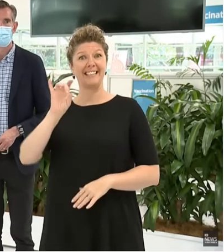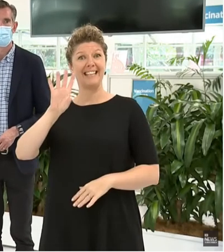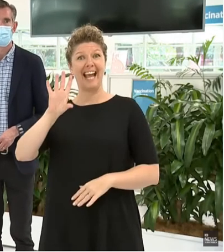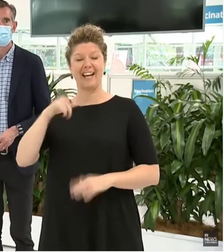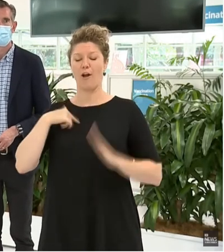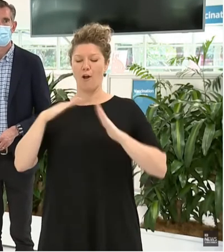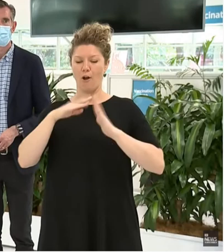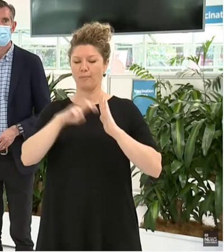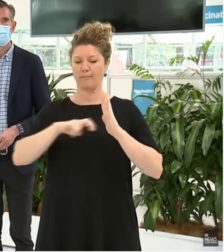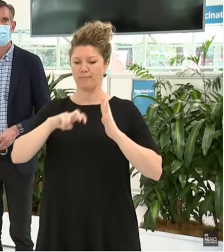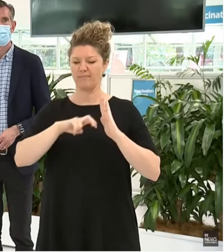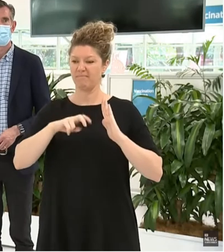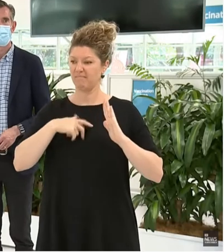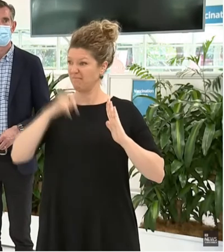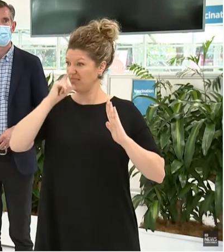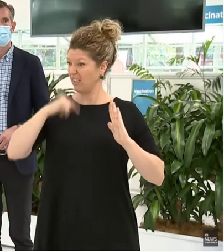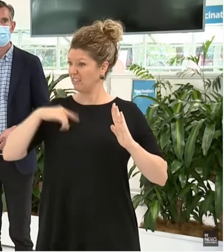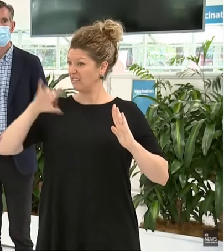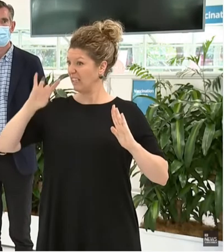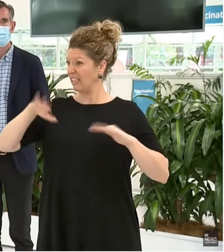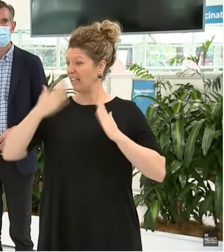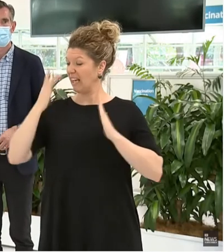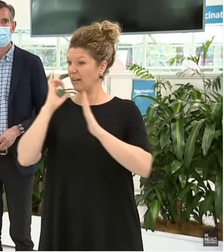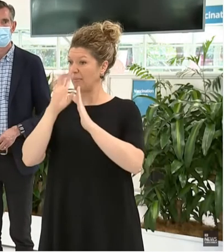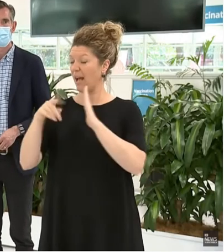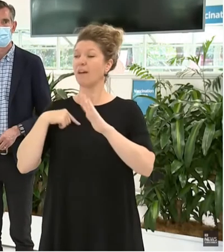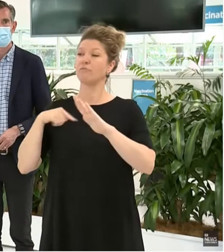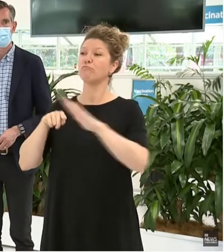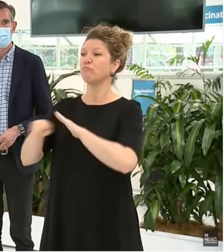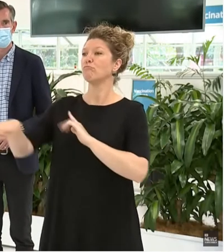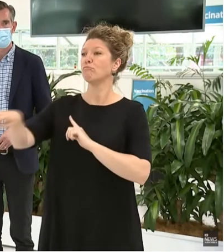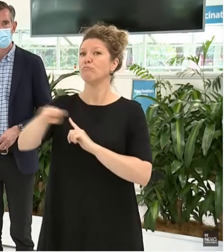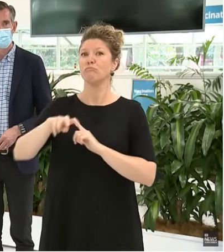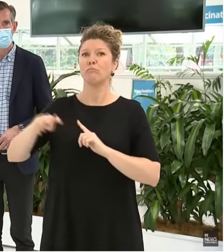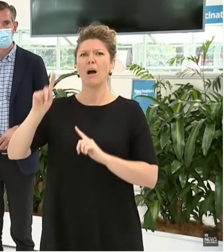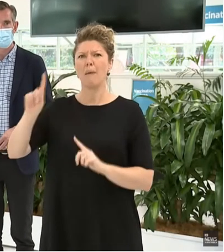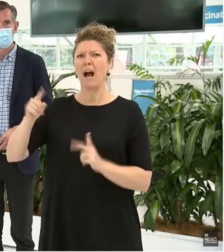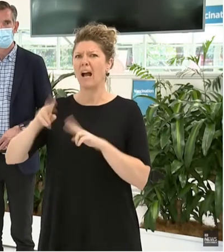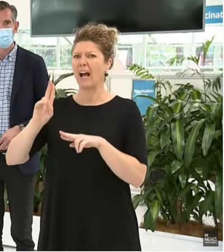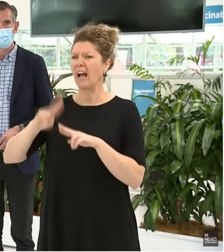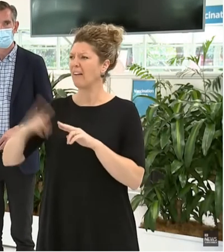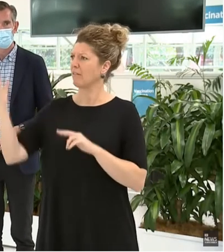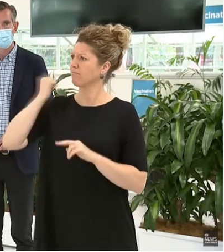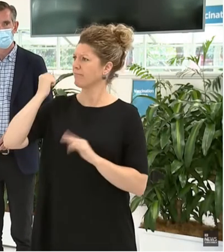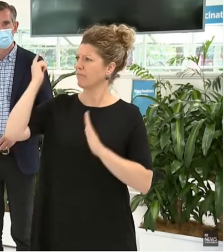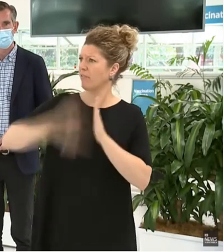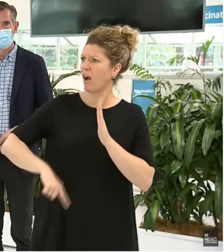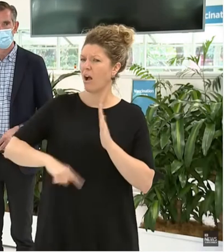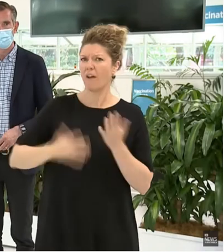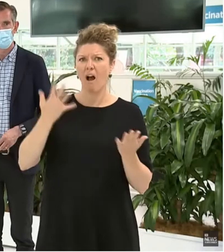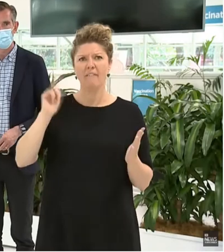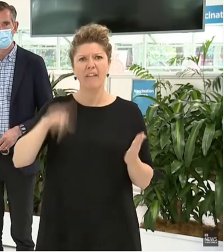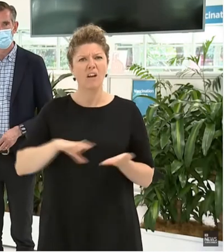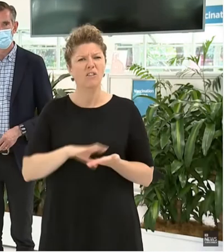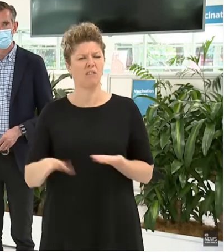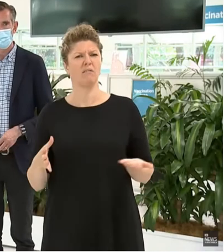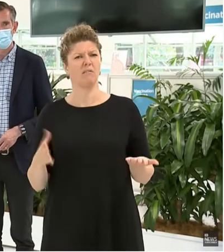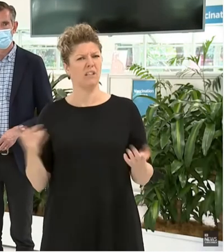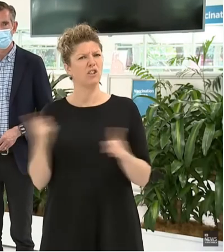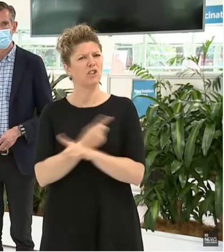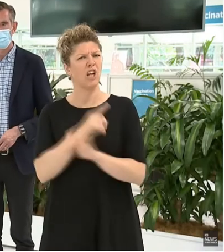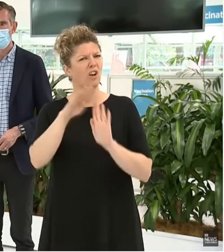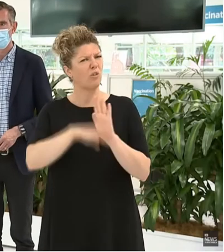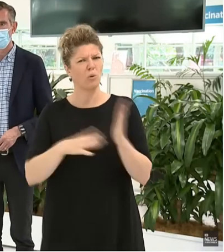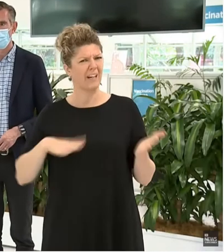there's a clause in the public health order that means that you could cop a $5,000 fine if you're not medically cleared. So will you be changing that in line with this